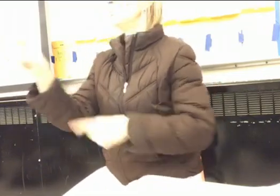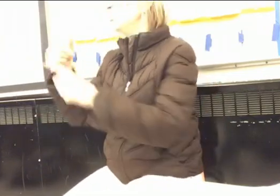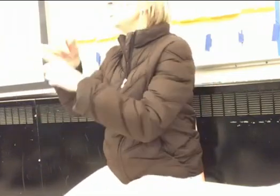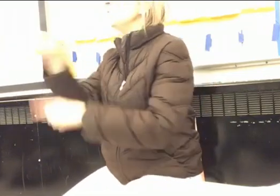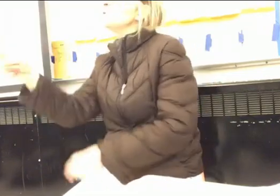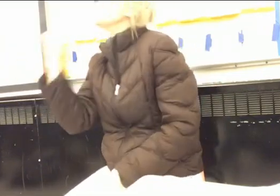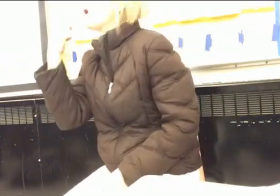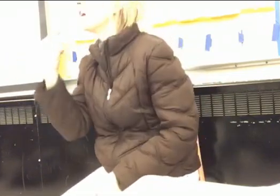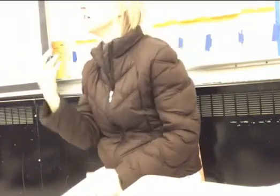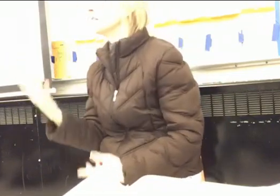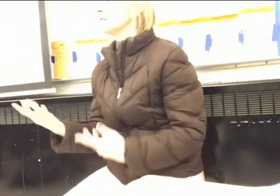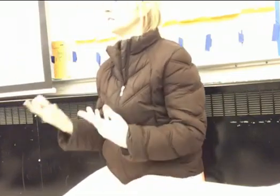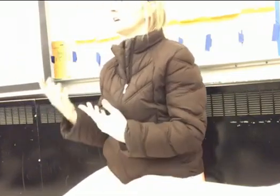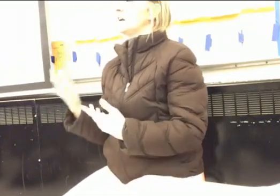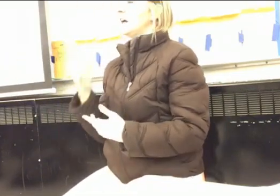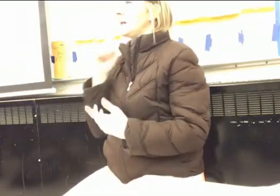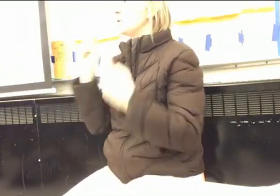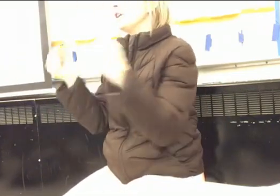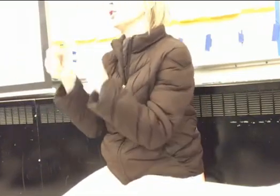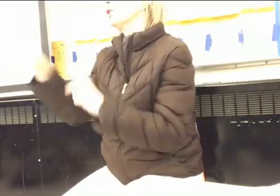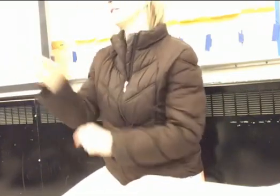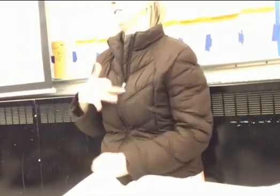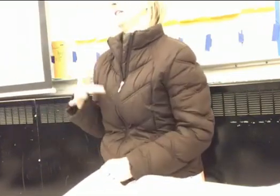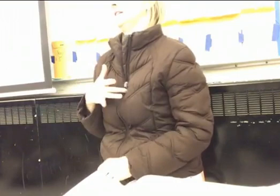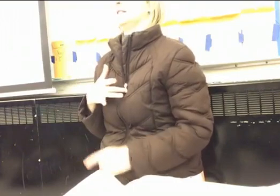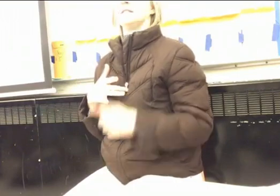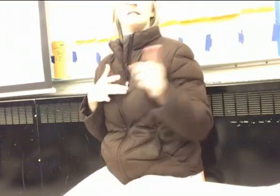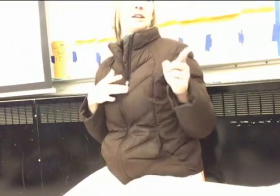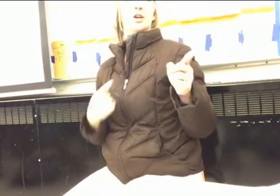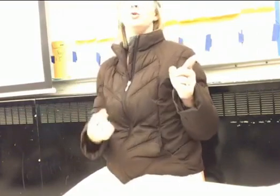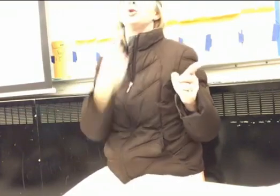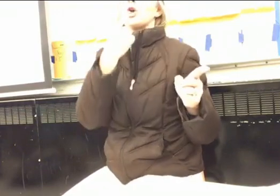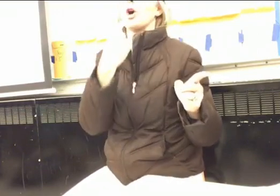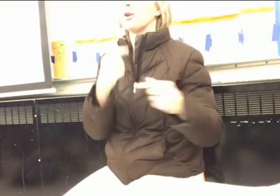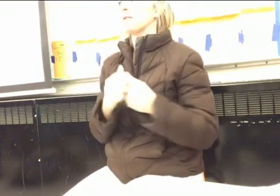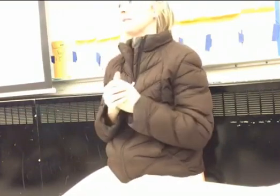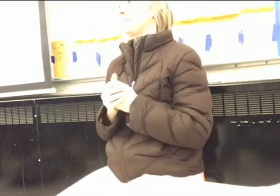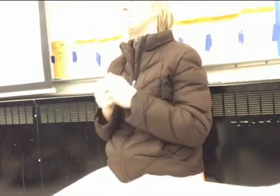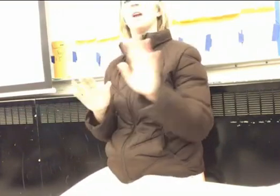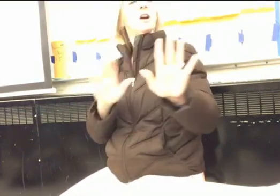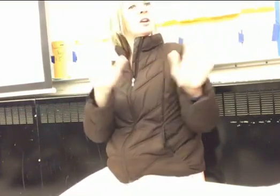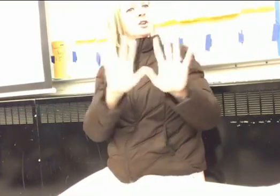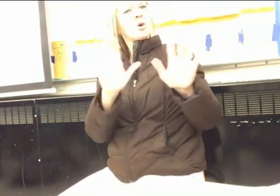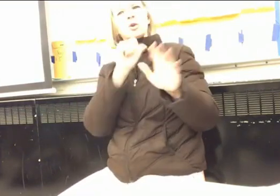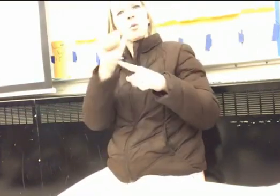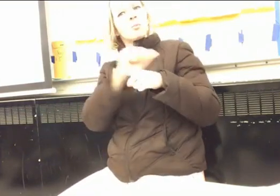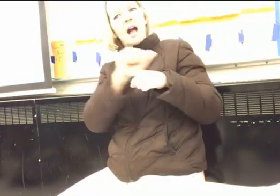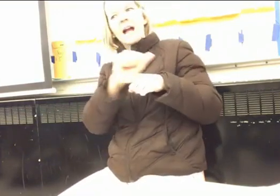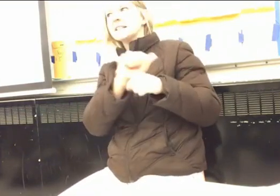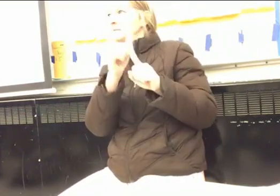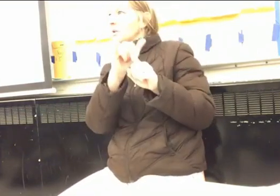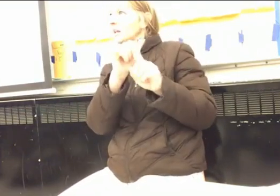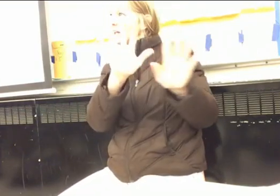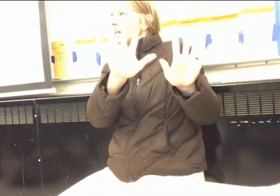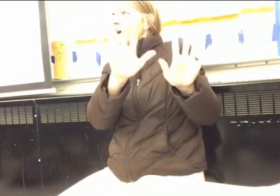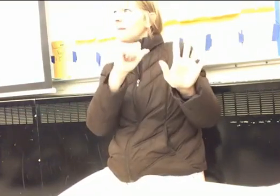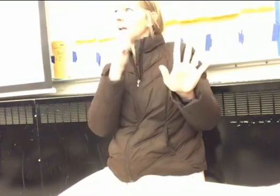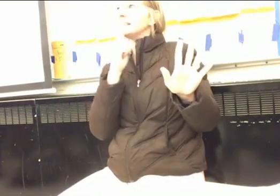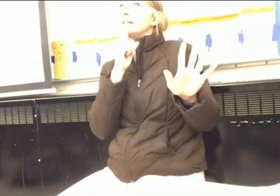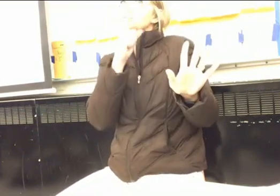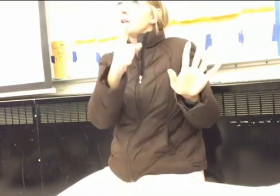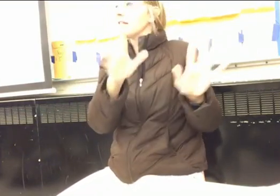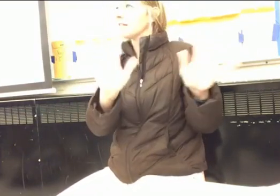like, you suck. And it really hurt your feelings. Okay? And what if, no, don't practice it. That's not saying it's